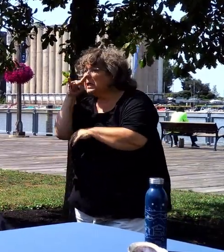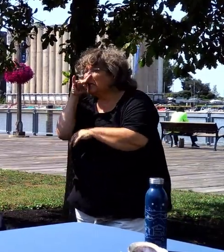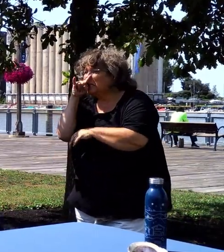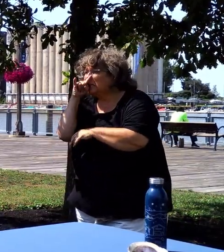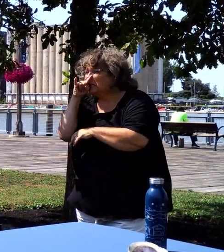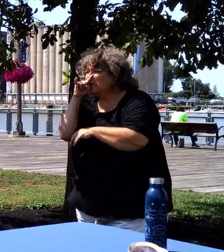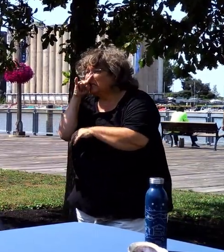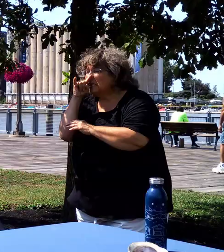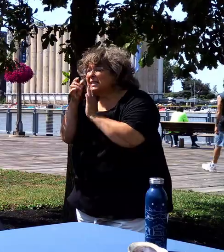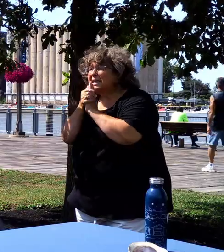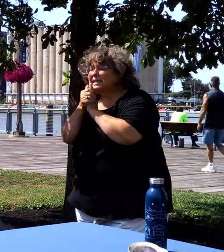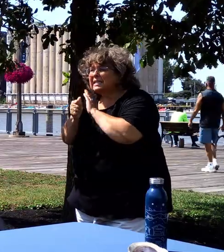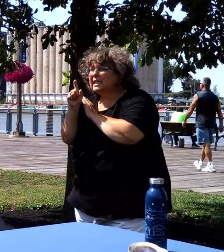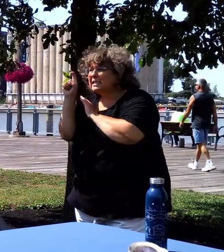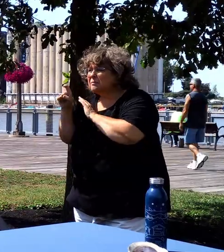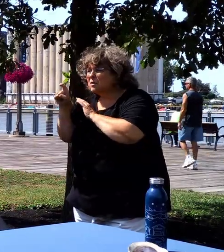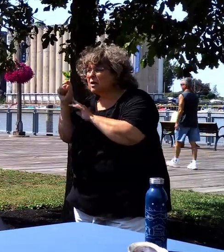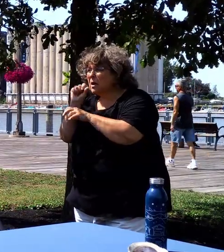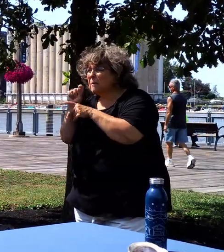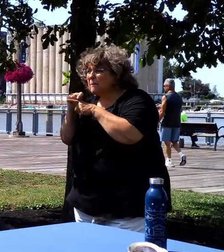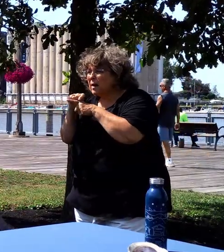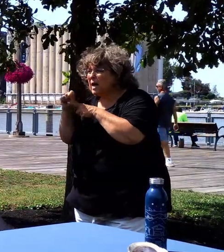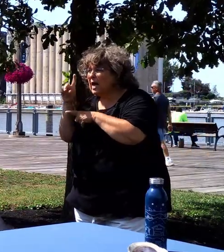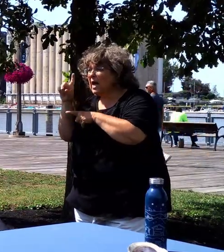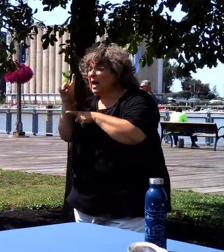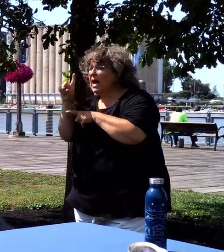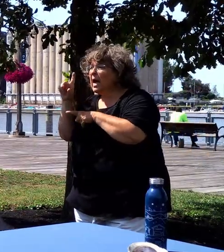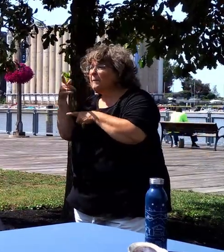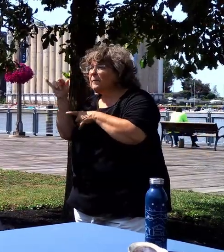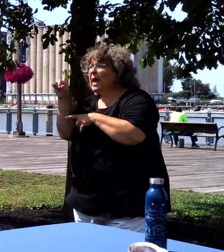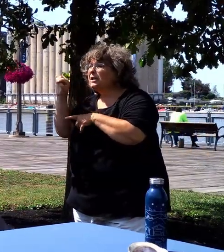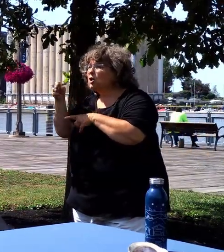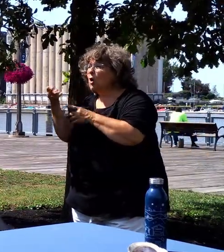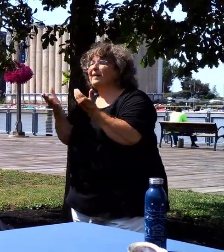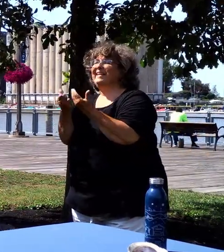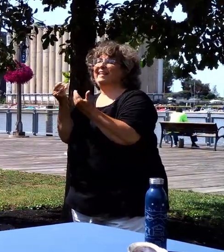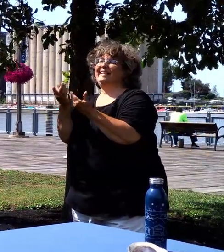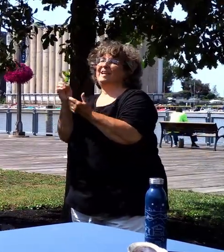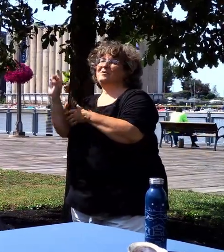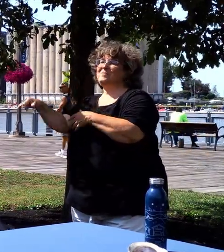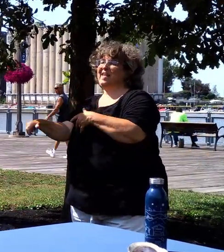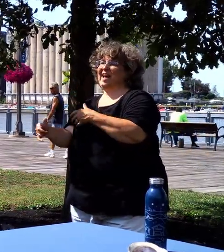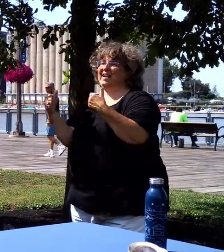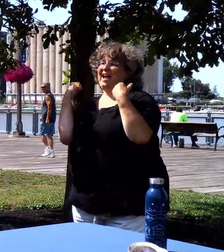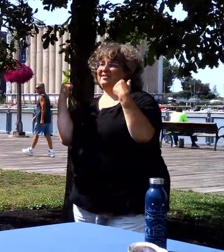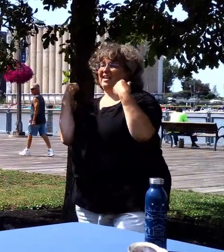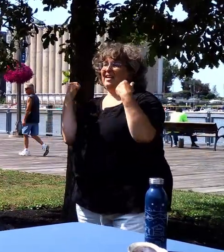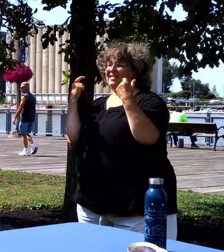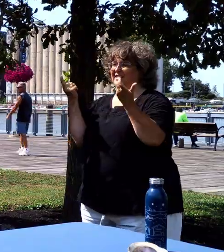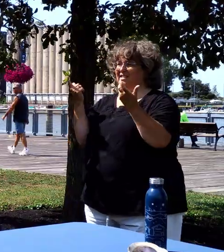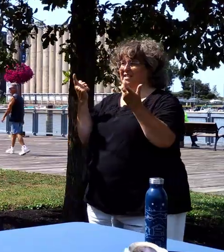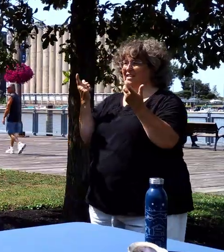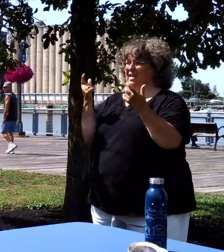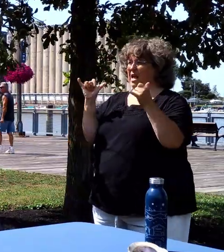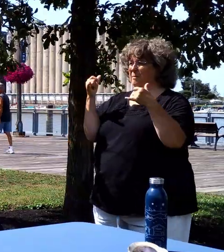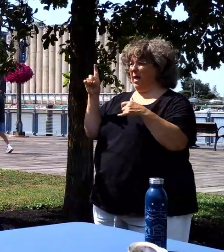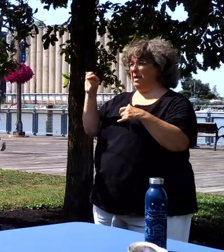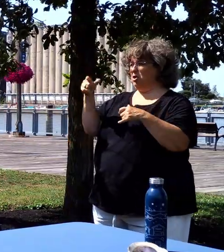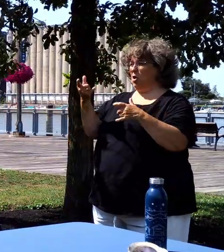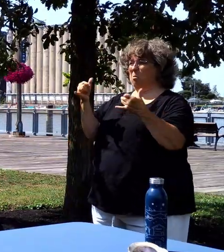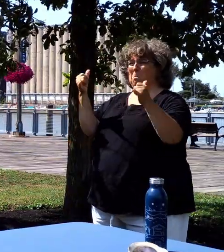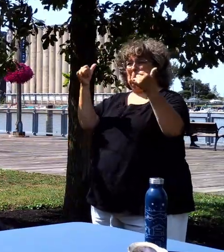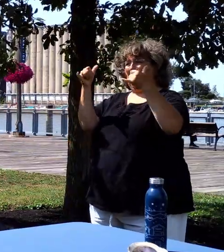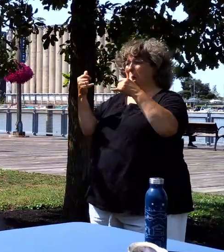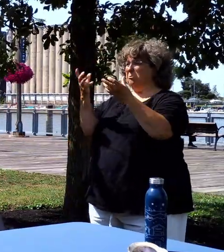this skill is something they're going to need to work on, and Play-Doh is a really easy way to do that. So go ahead and grab your Play-Doh and start playing with it a